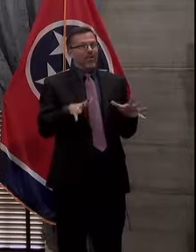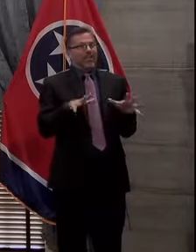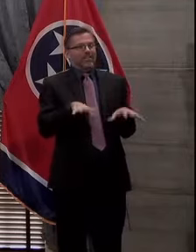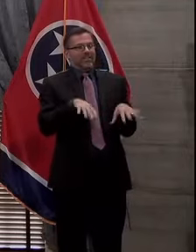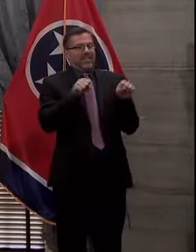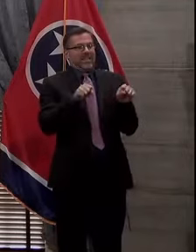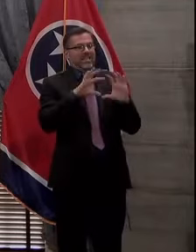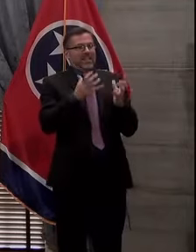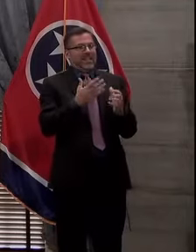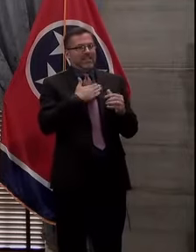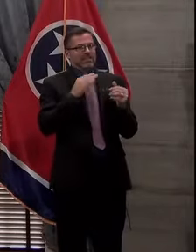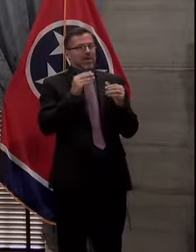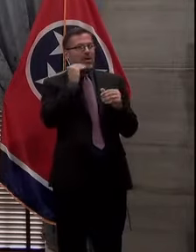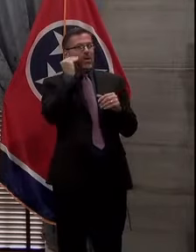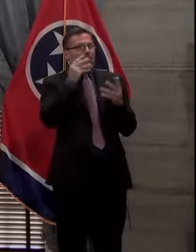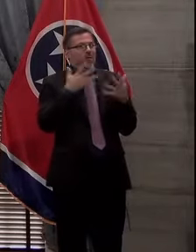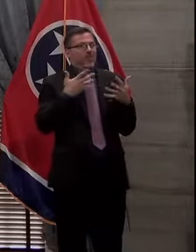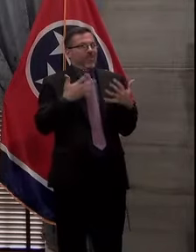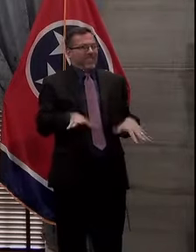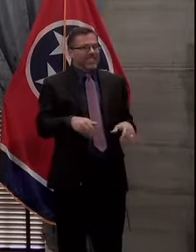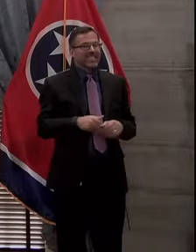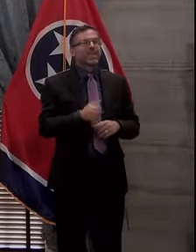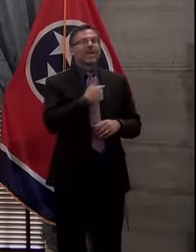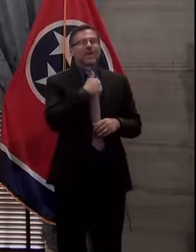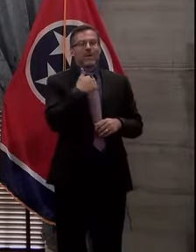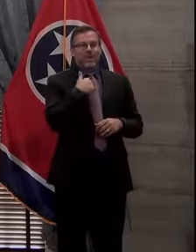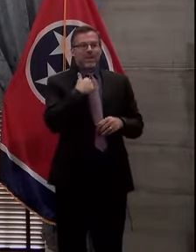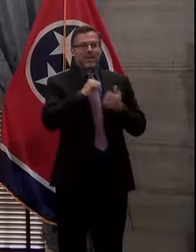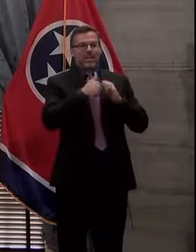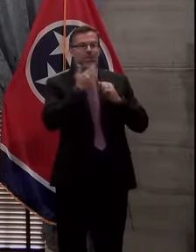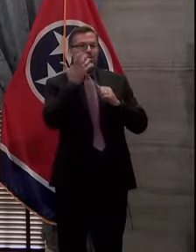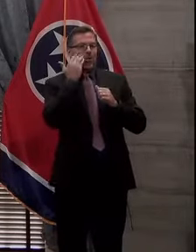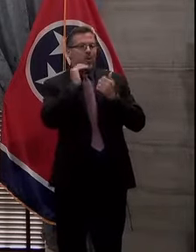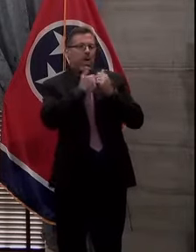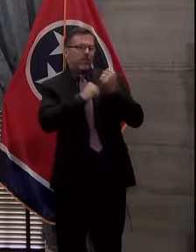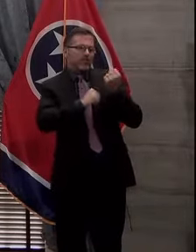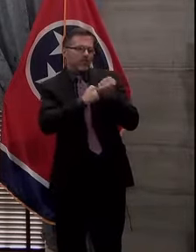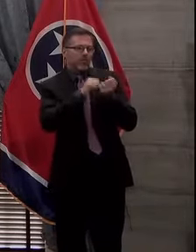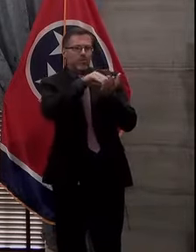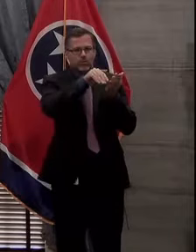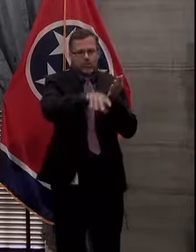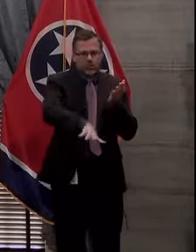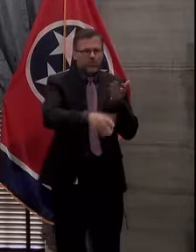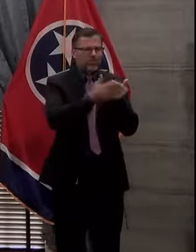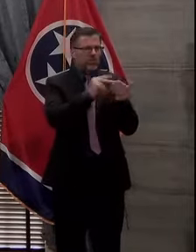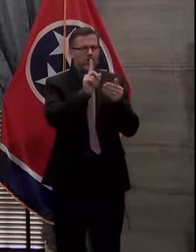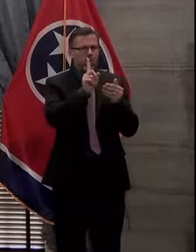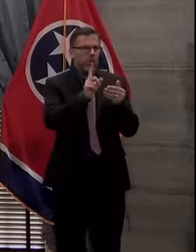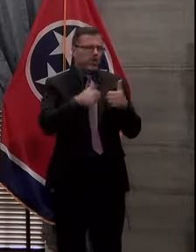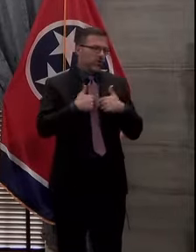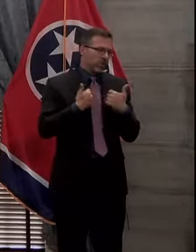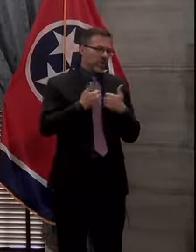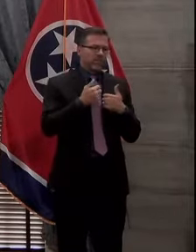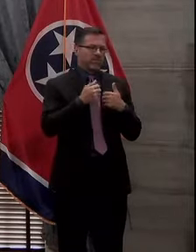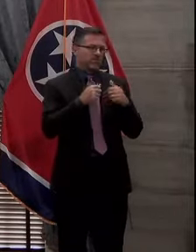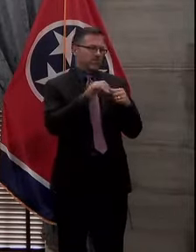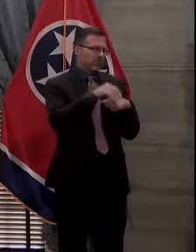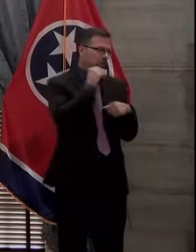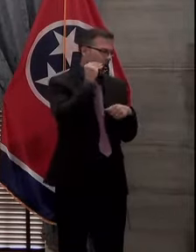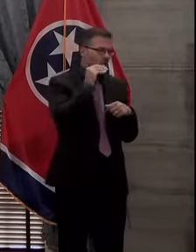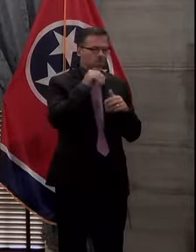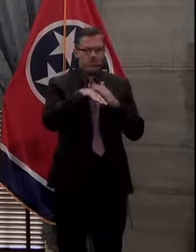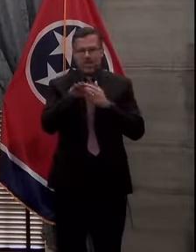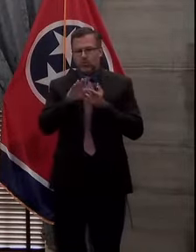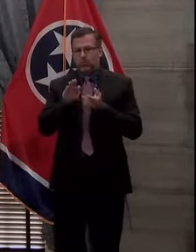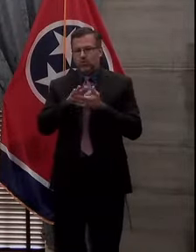it is always something that our families are looking for. How do we support our students and create a learning environment regardless of where they are? And how do we prepare our students to go back into